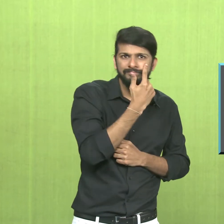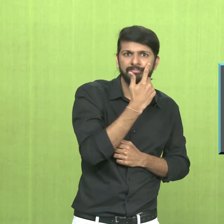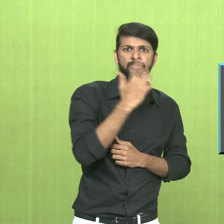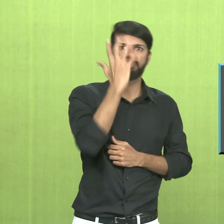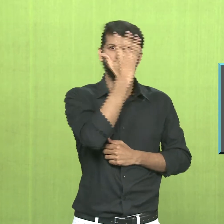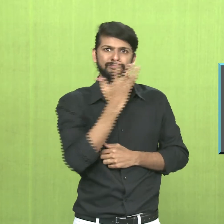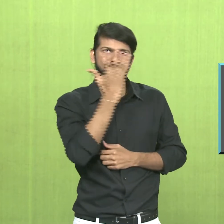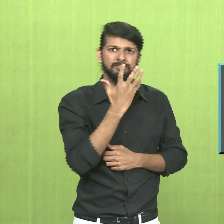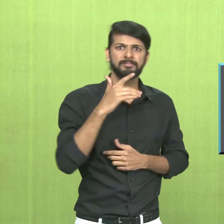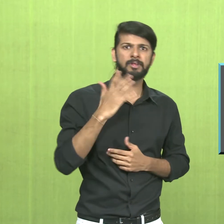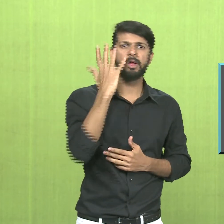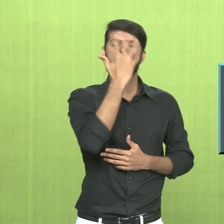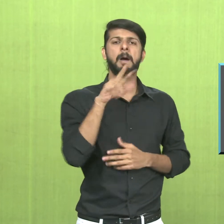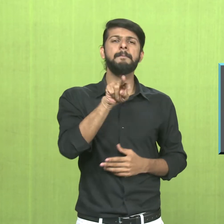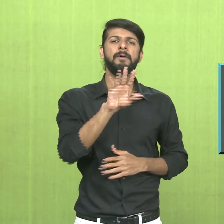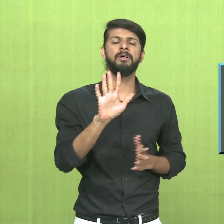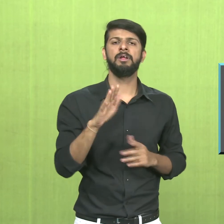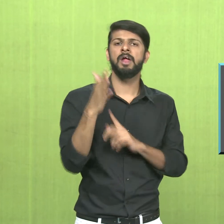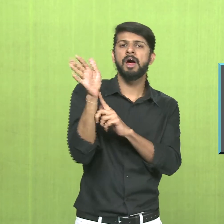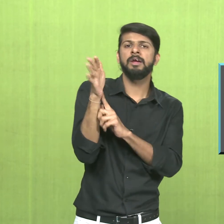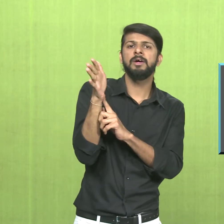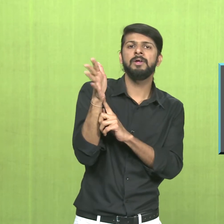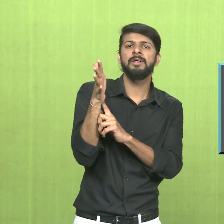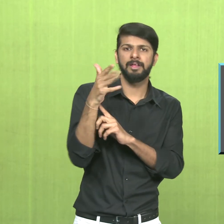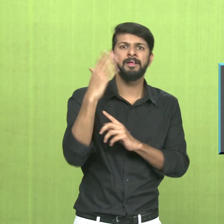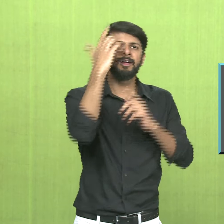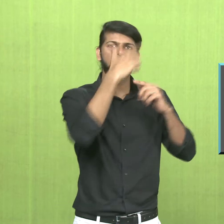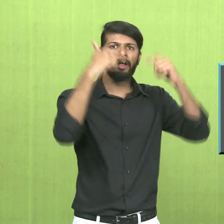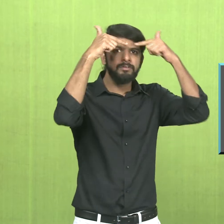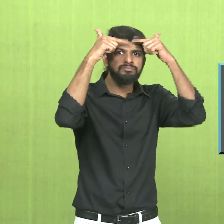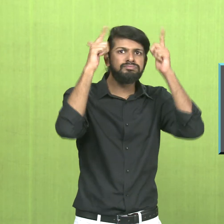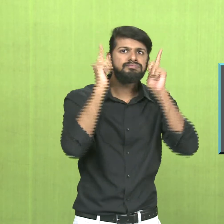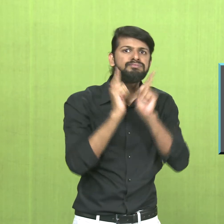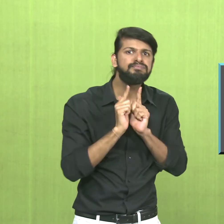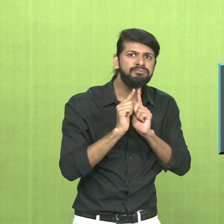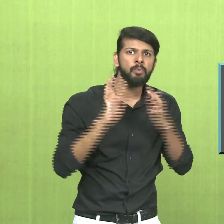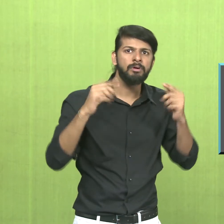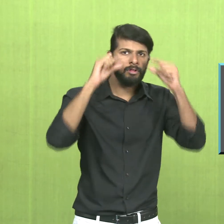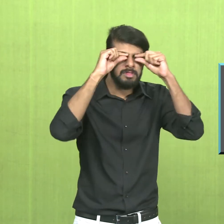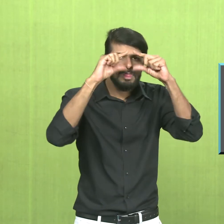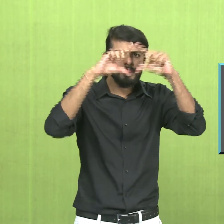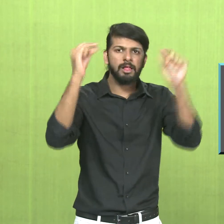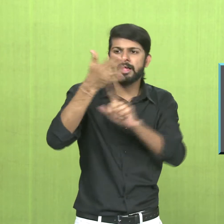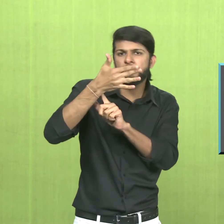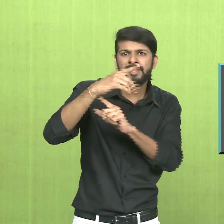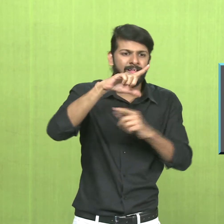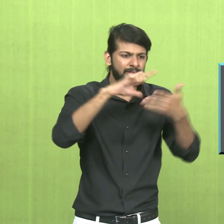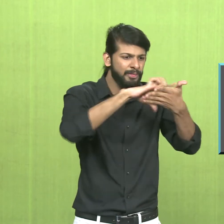the girl. How has he done that? He has used the leaf motif. He has